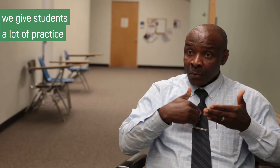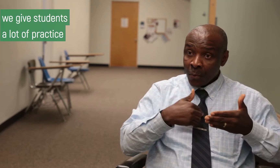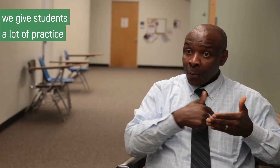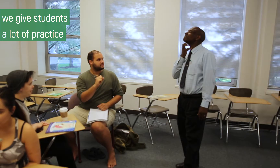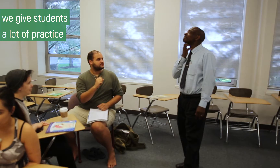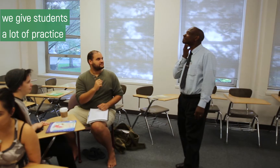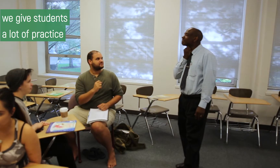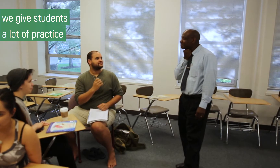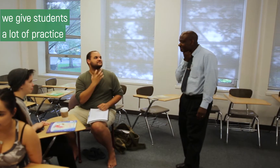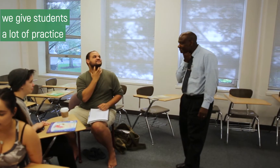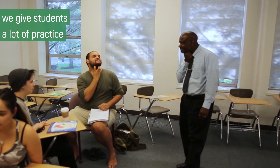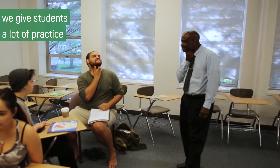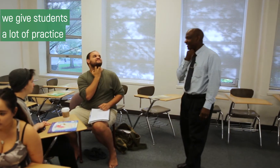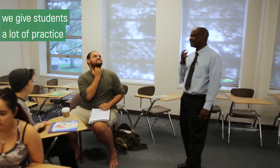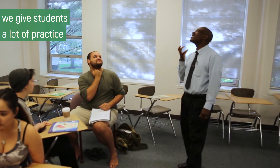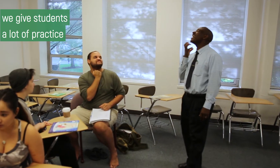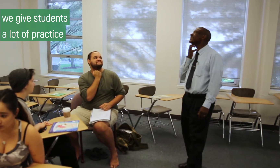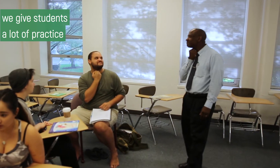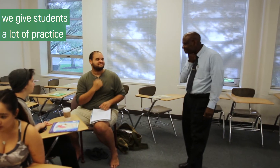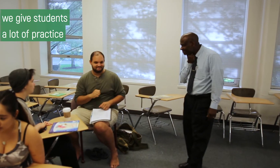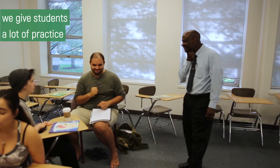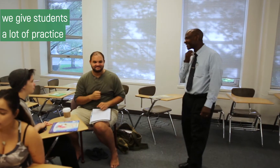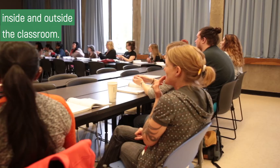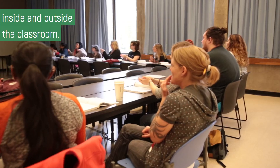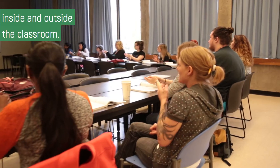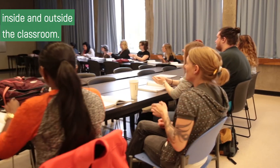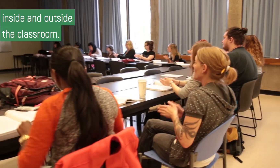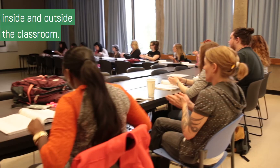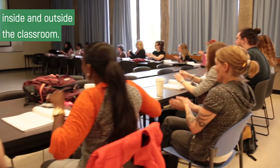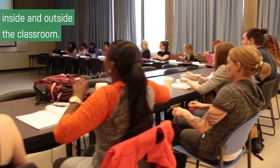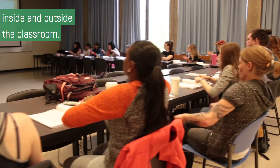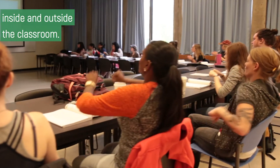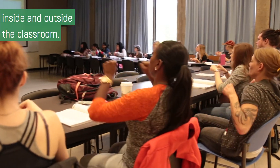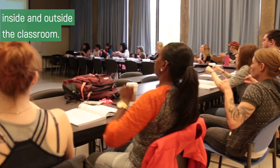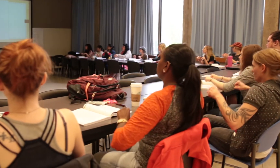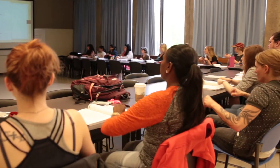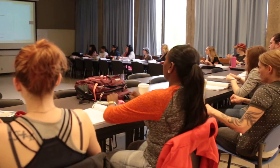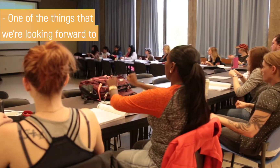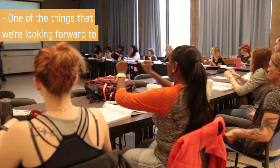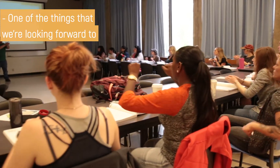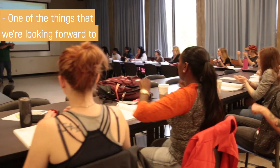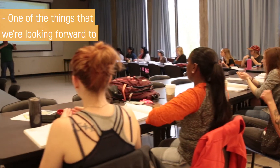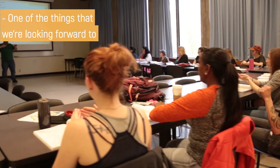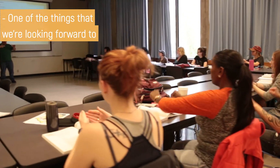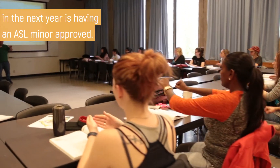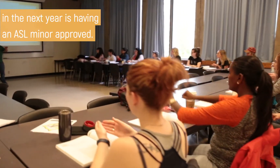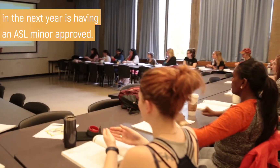we give students a lot of practice inside the classroom. One of the things that we're looking forward to in the next year is having an